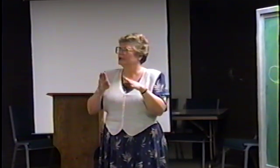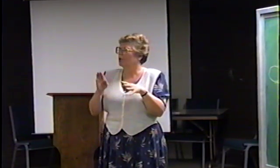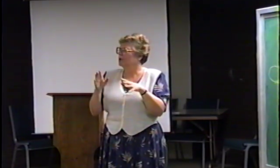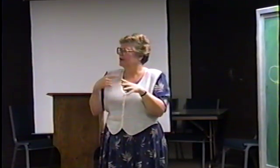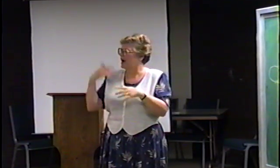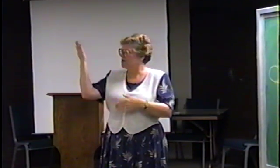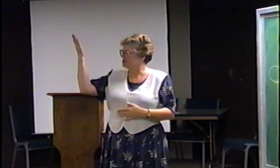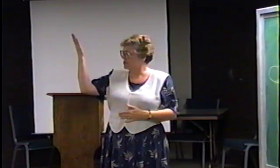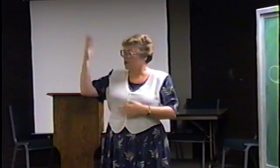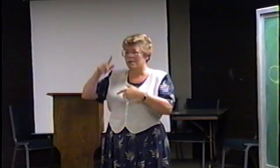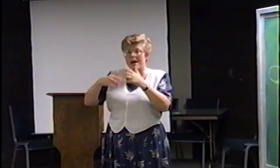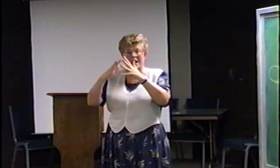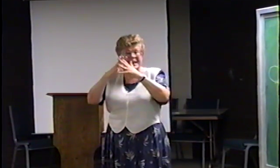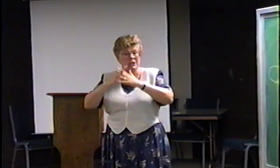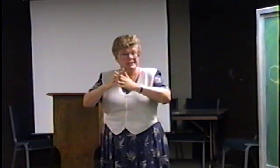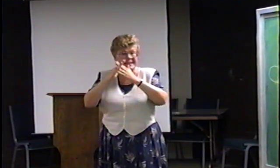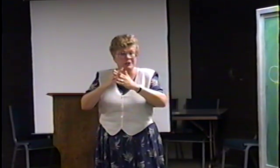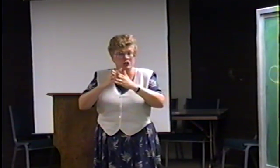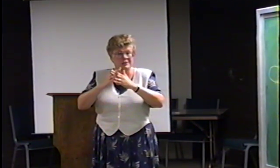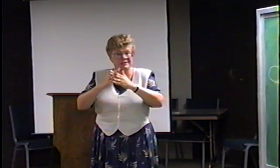So we, I spoke about in Miss Dutton.